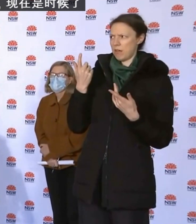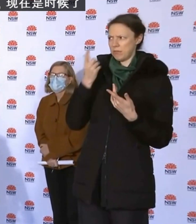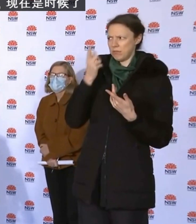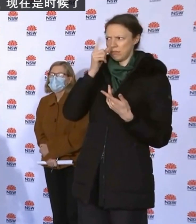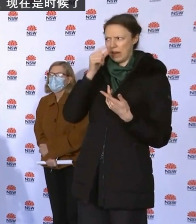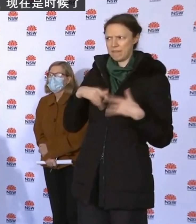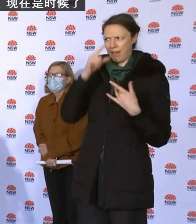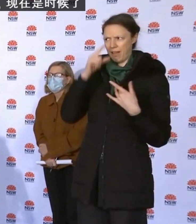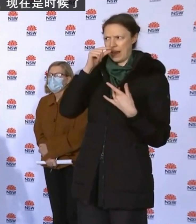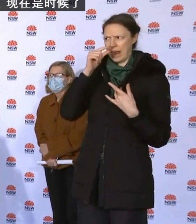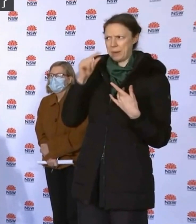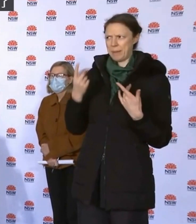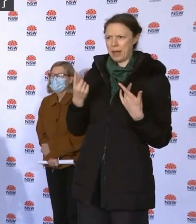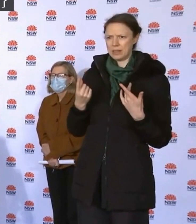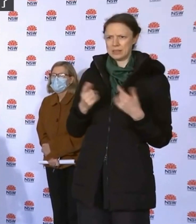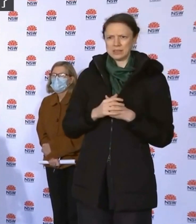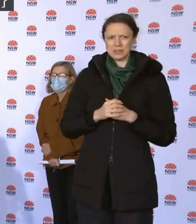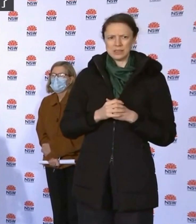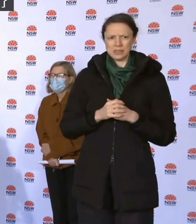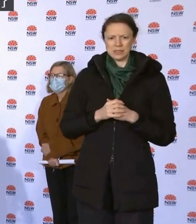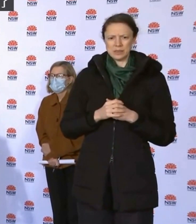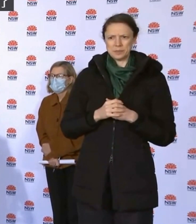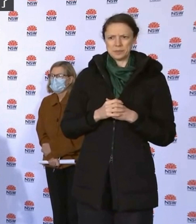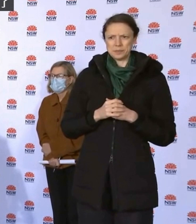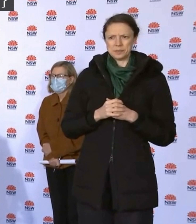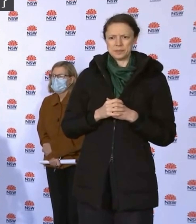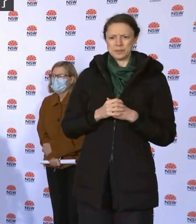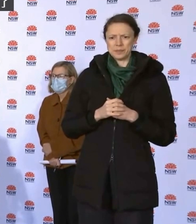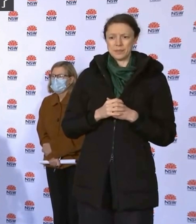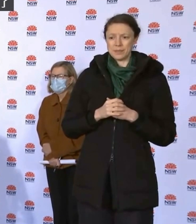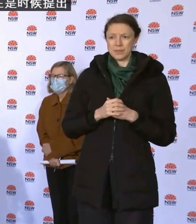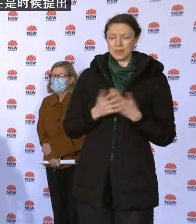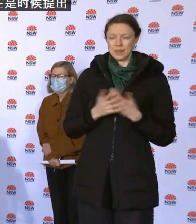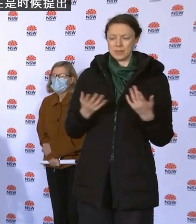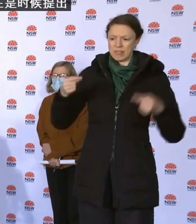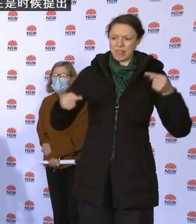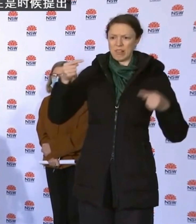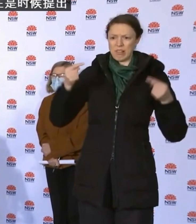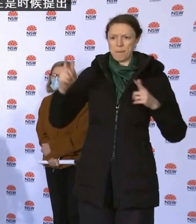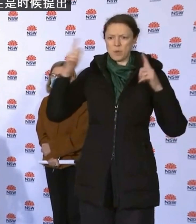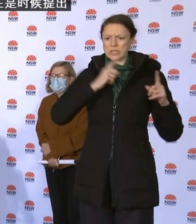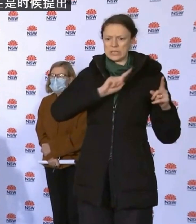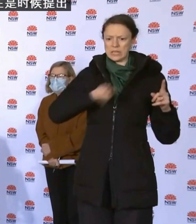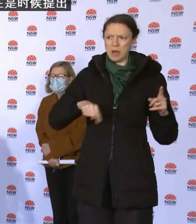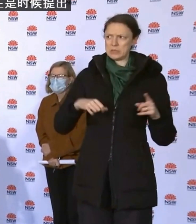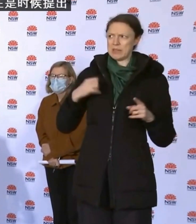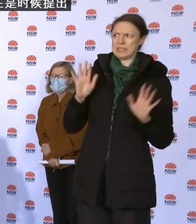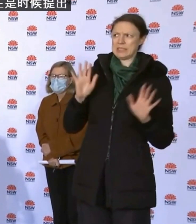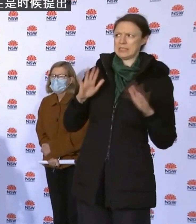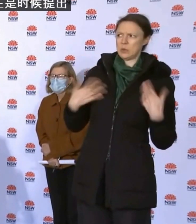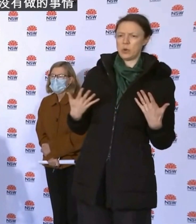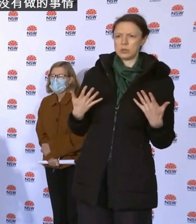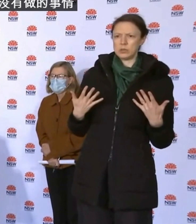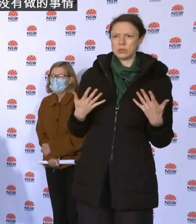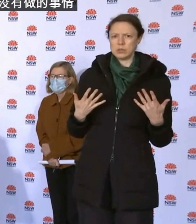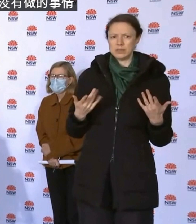fear that they'll get the sack from their boss. This is the time to make sure that everybody's doing the right thing. This is the time to